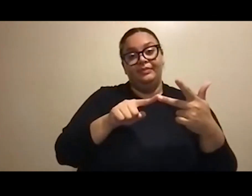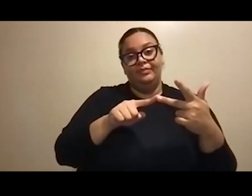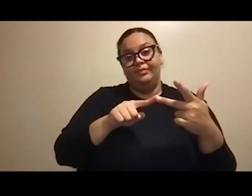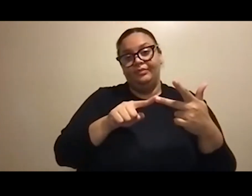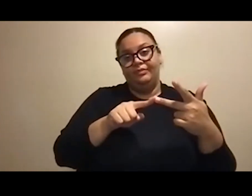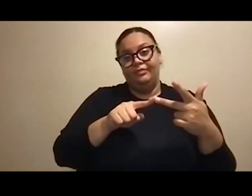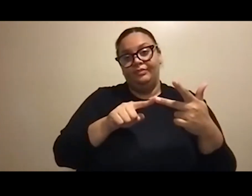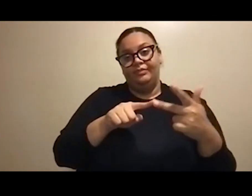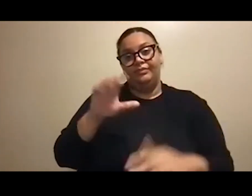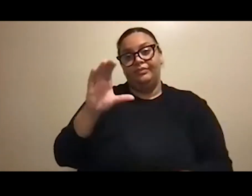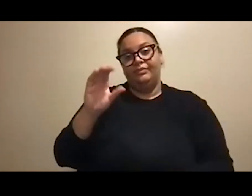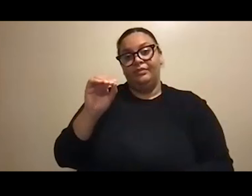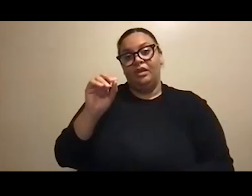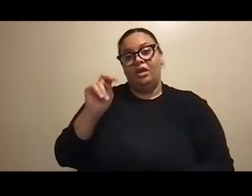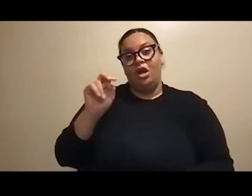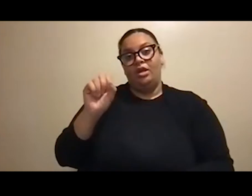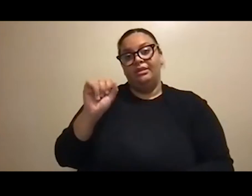is constitutionalism.